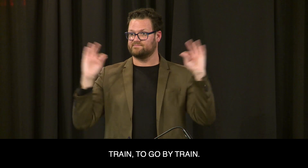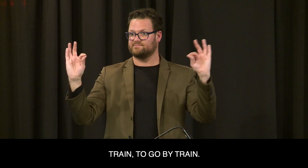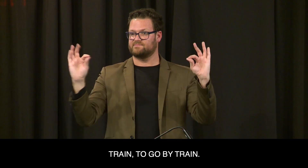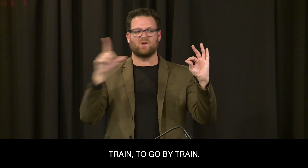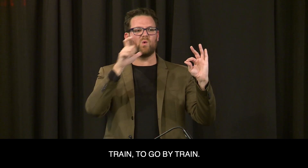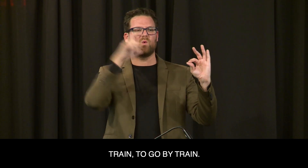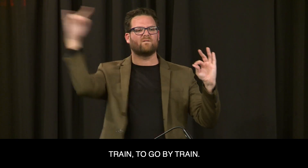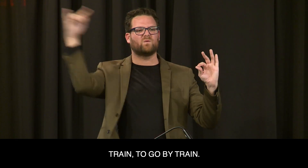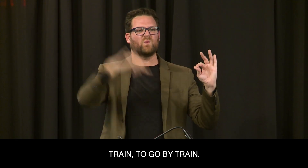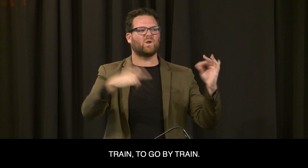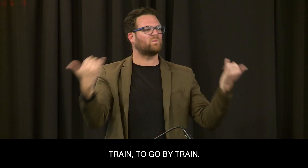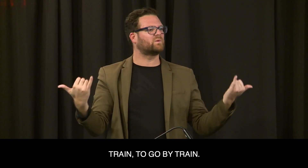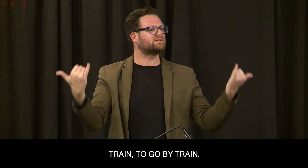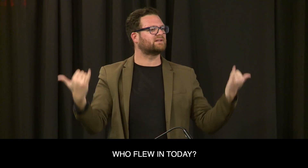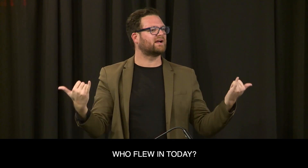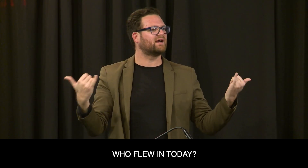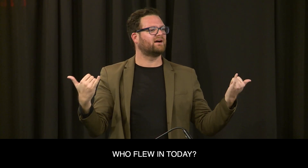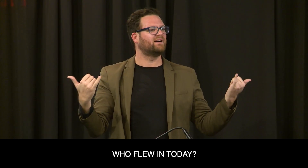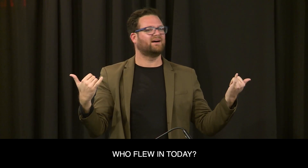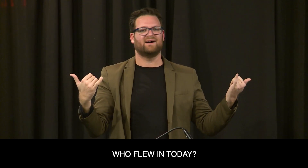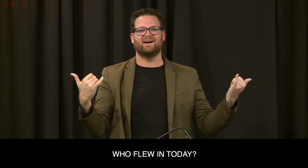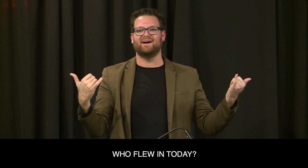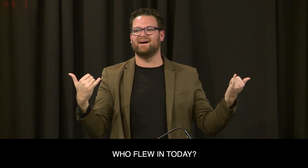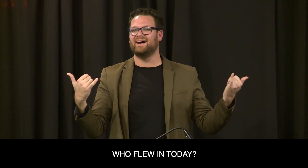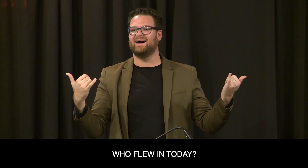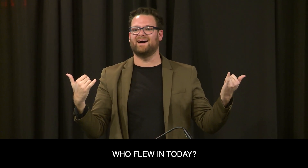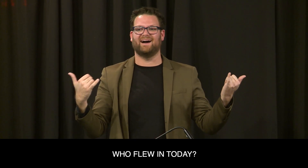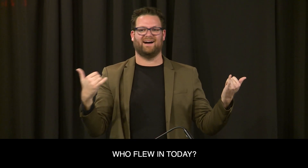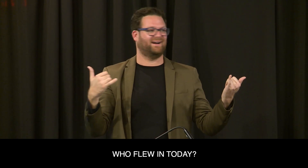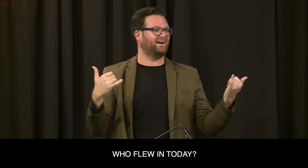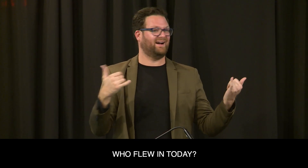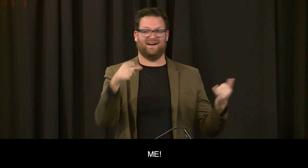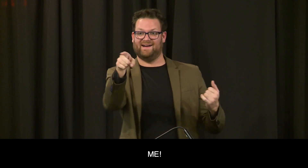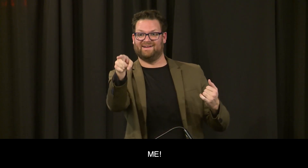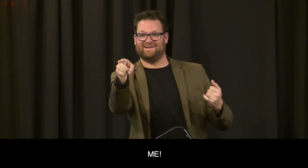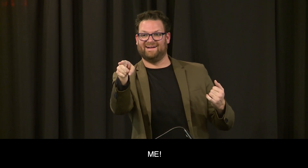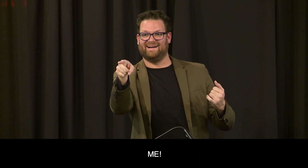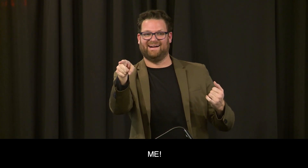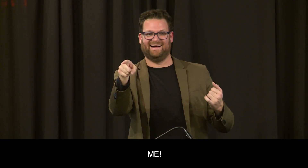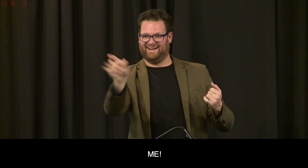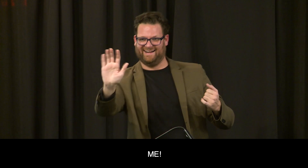train. Who flew in today? Me.